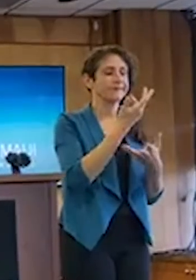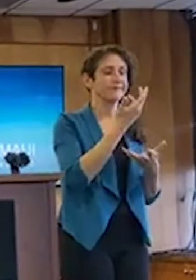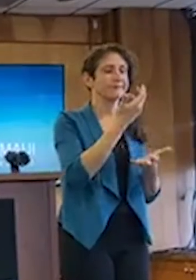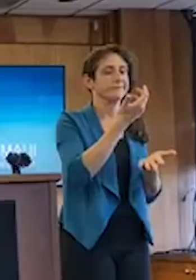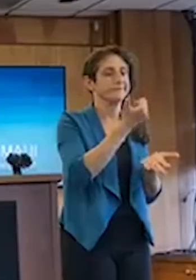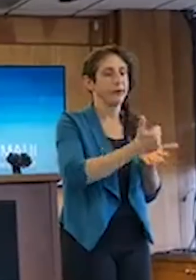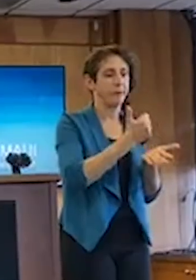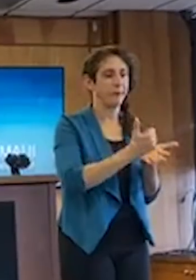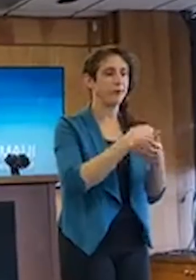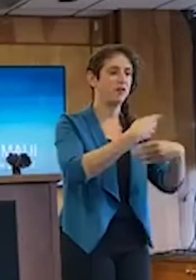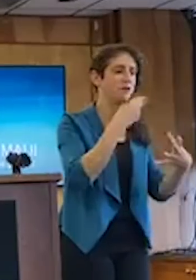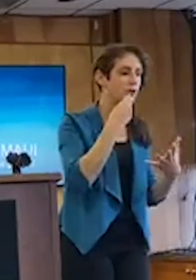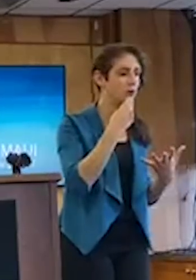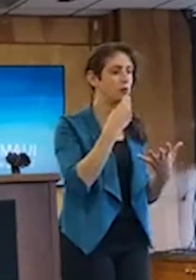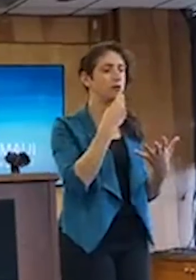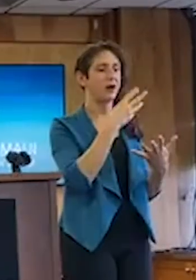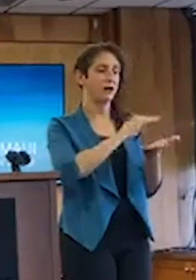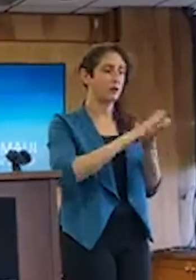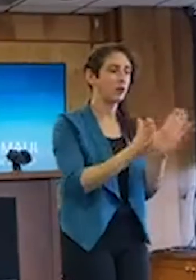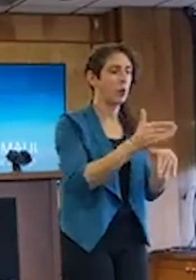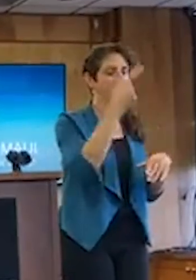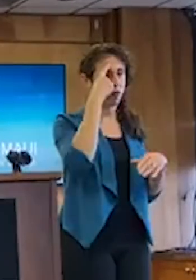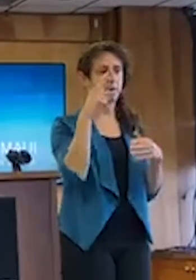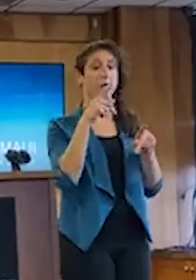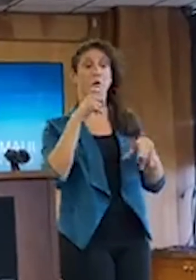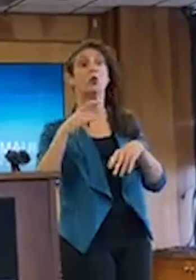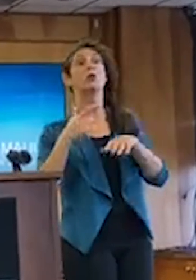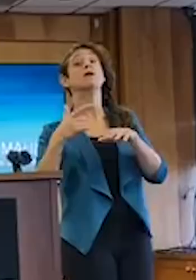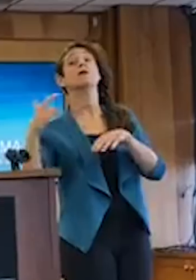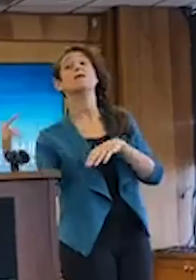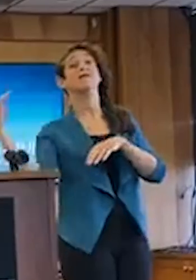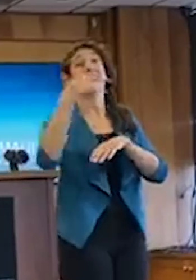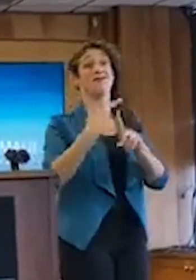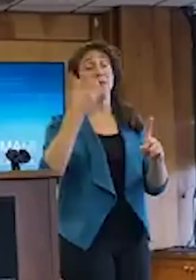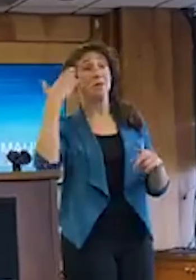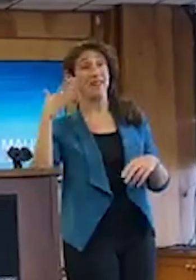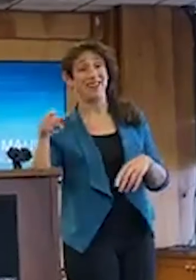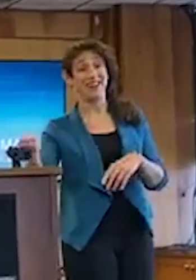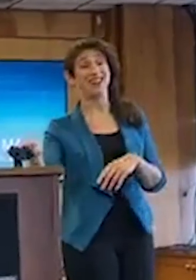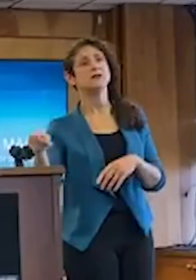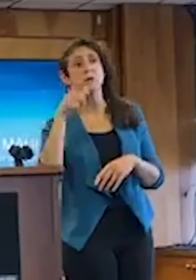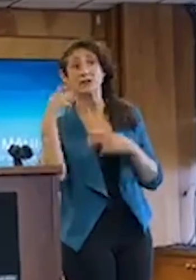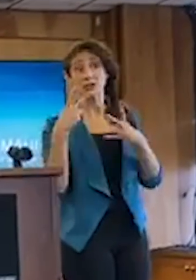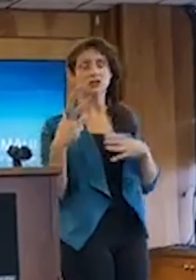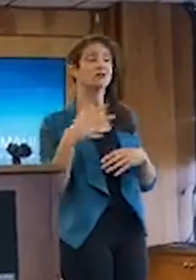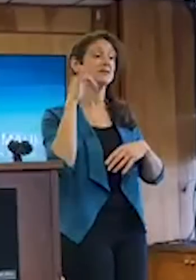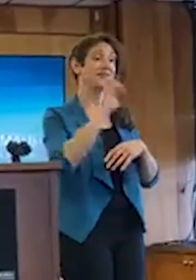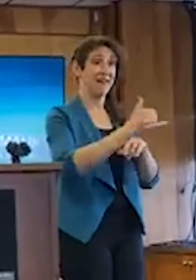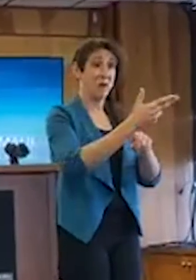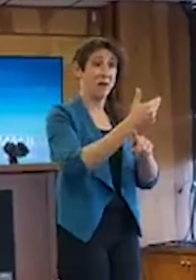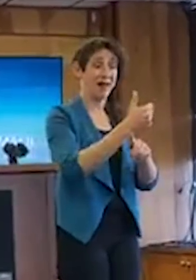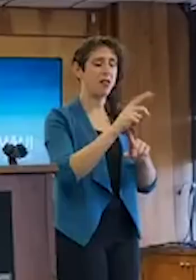the facility available to us, although I've been pretty much assured by the group that this